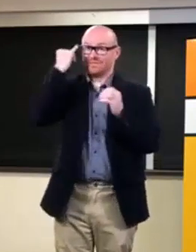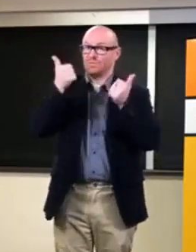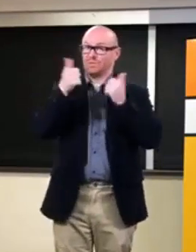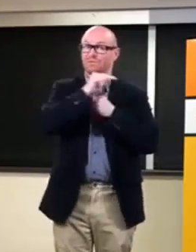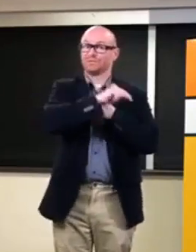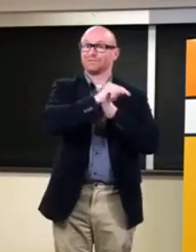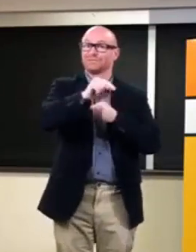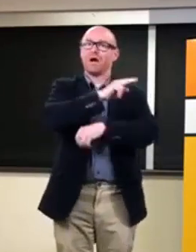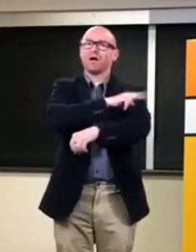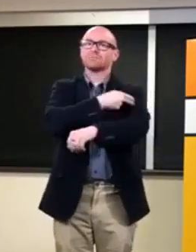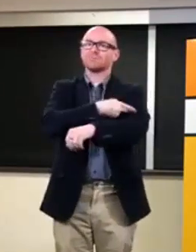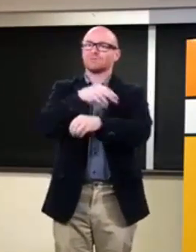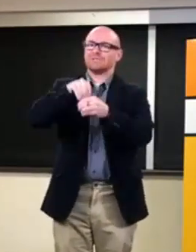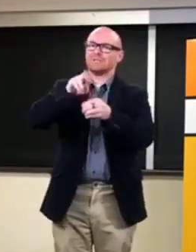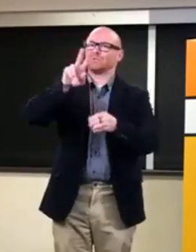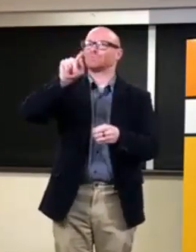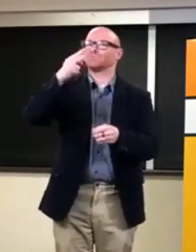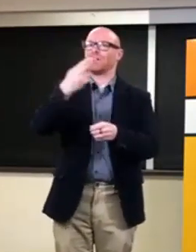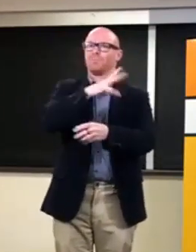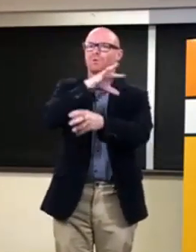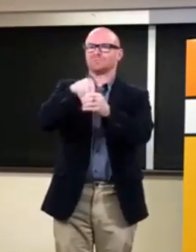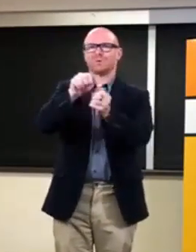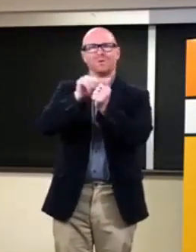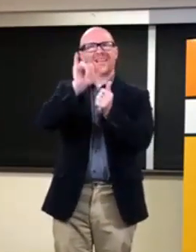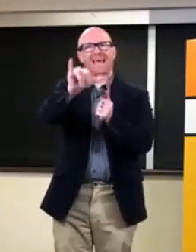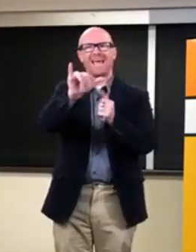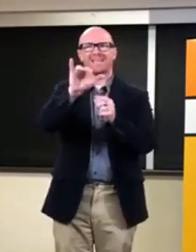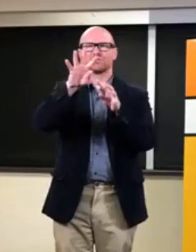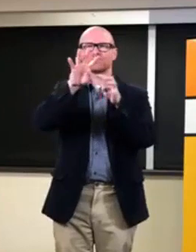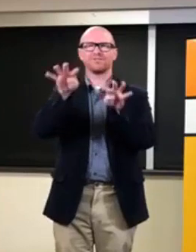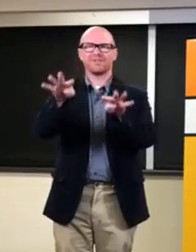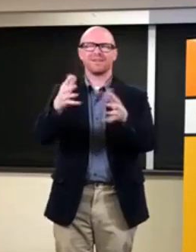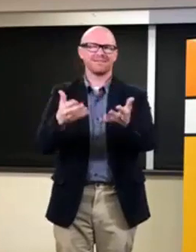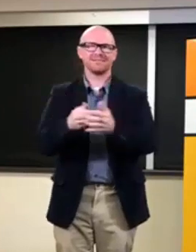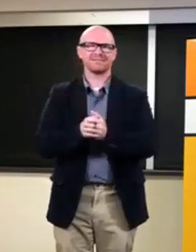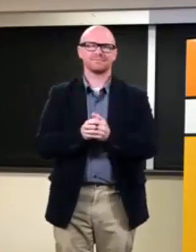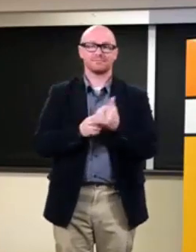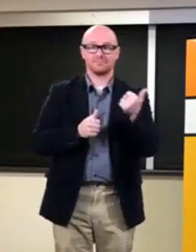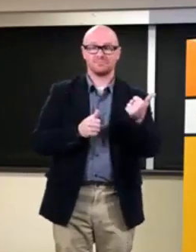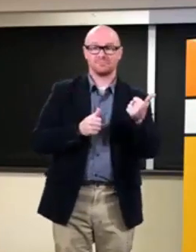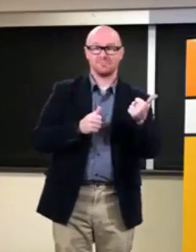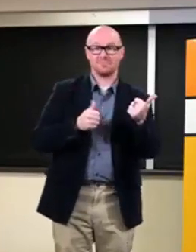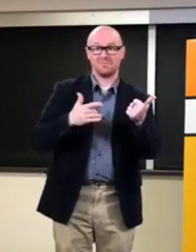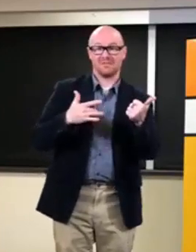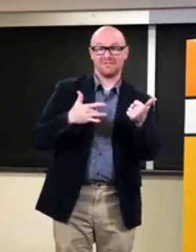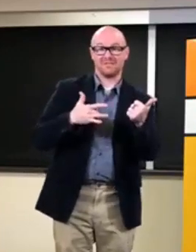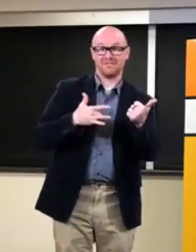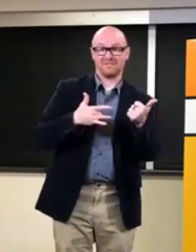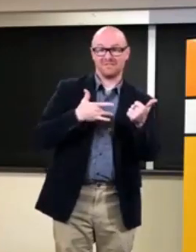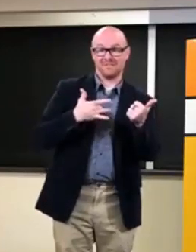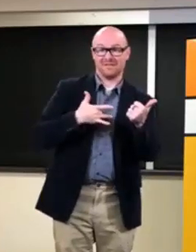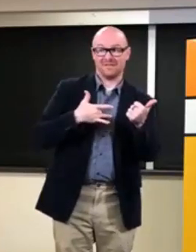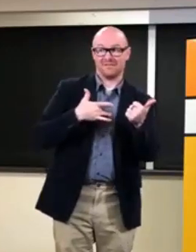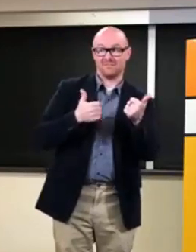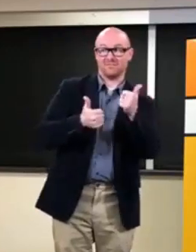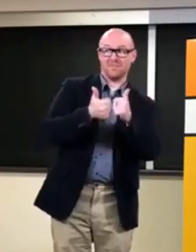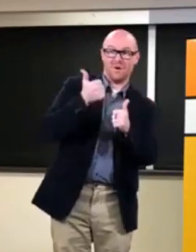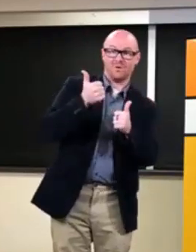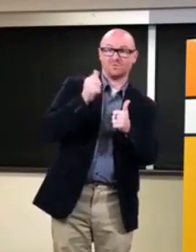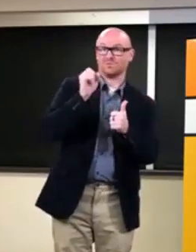hospitals participated in that, sorry. Do you have a sense that most, if all did, or